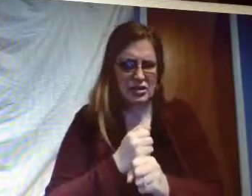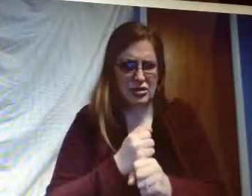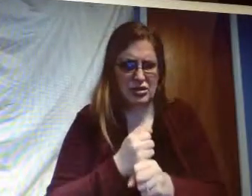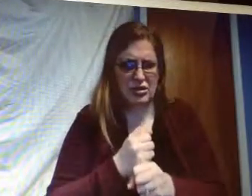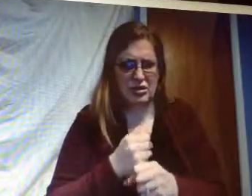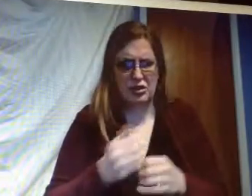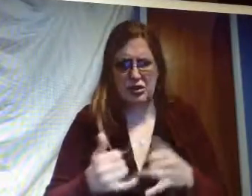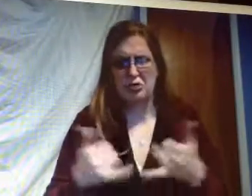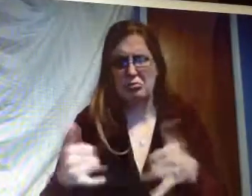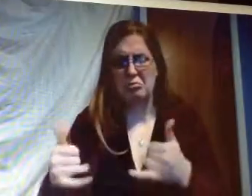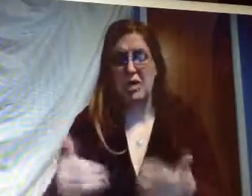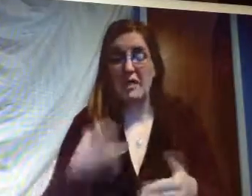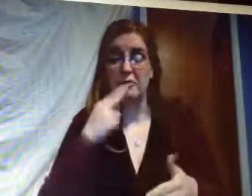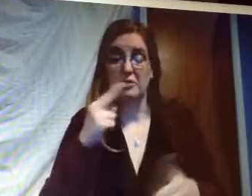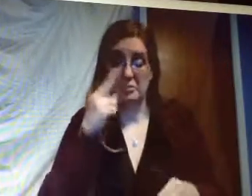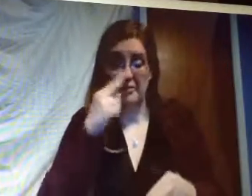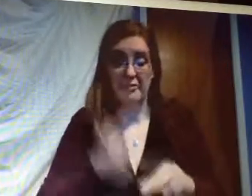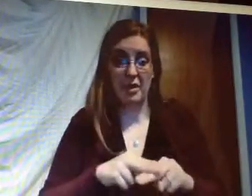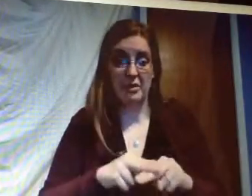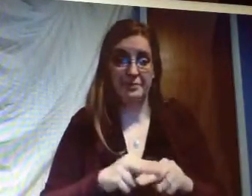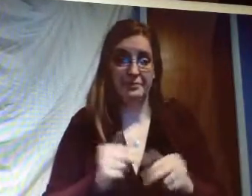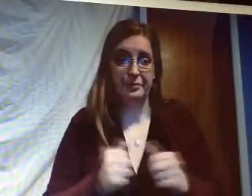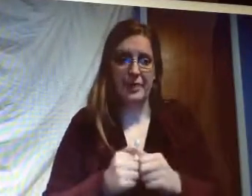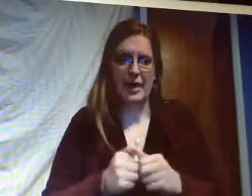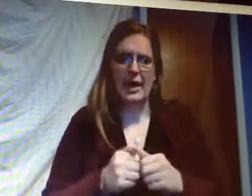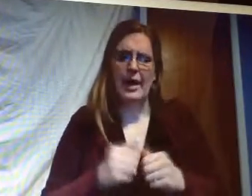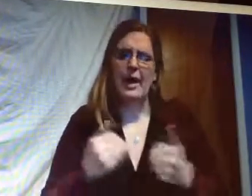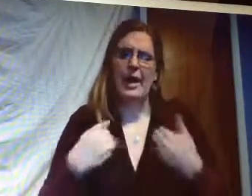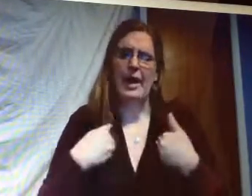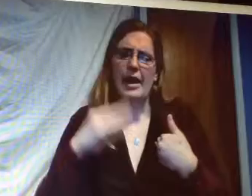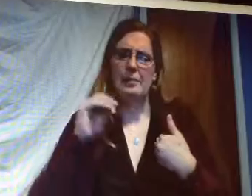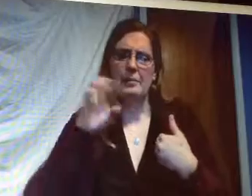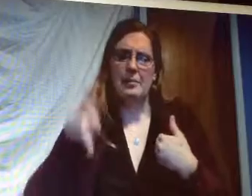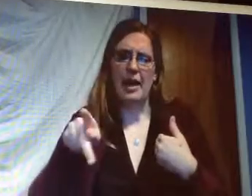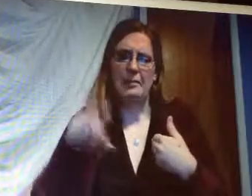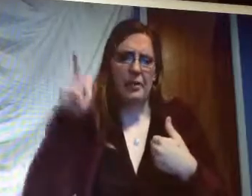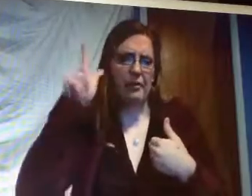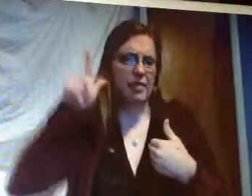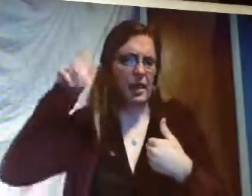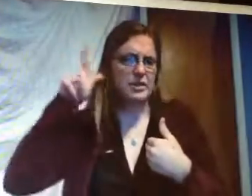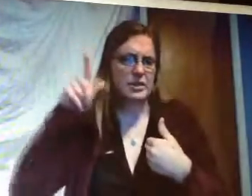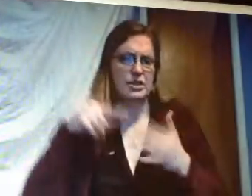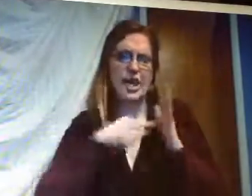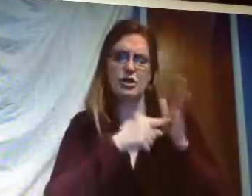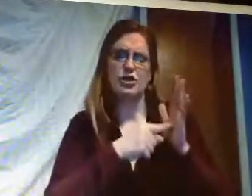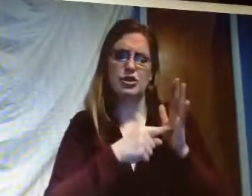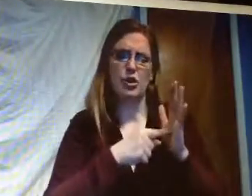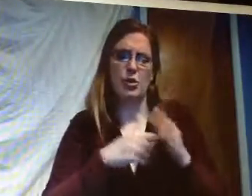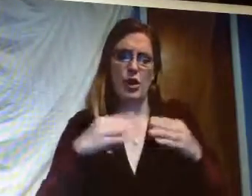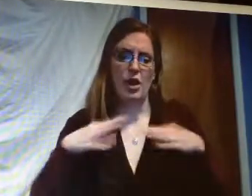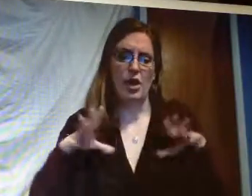and to make more playful and fun now they have a map of London